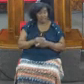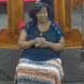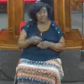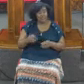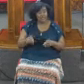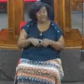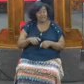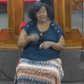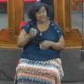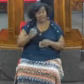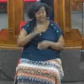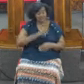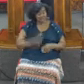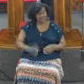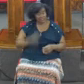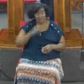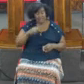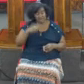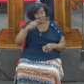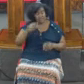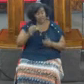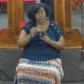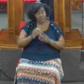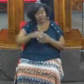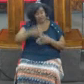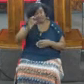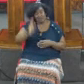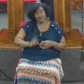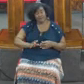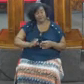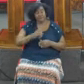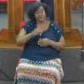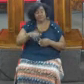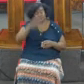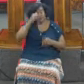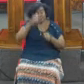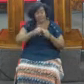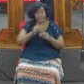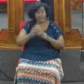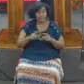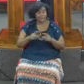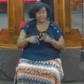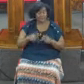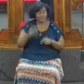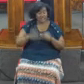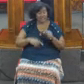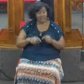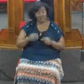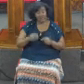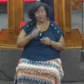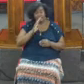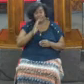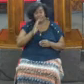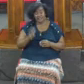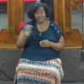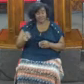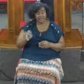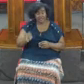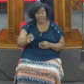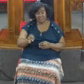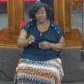Christians do not spread the word of God. Just remember, people cannot spend